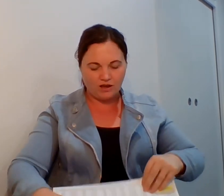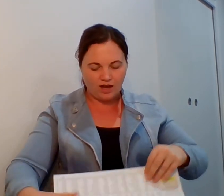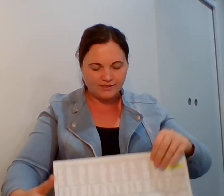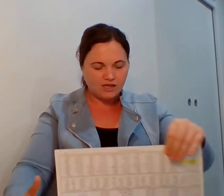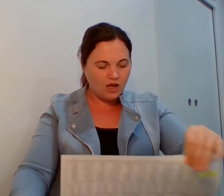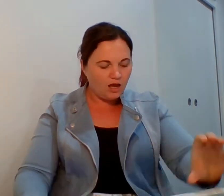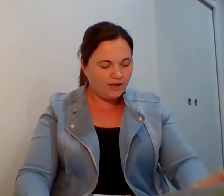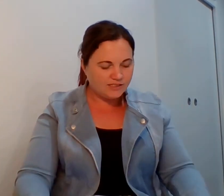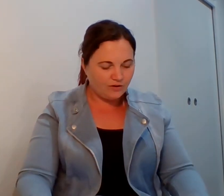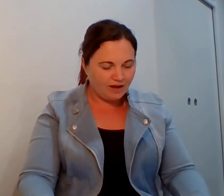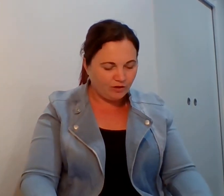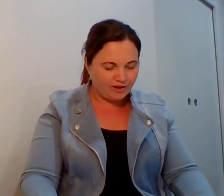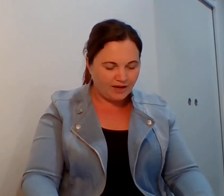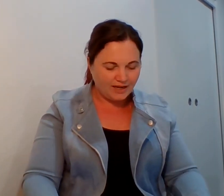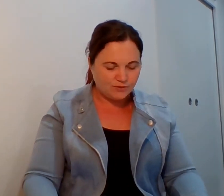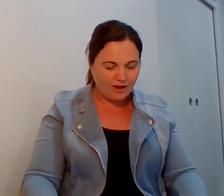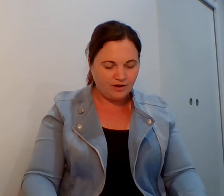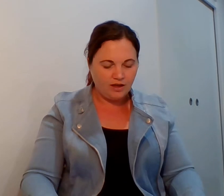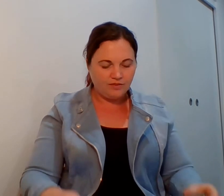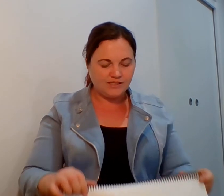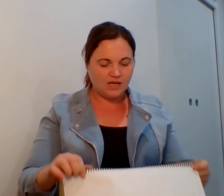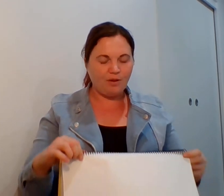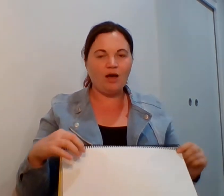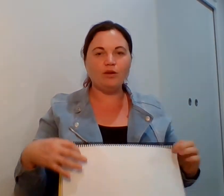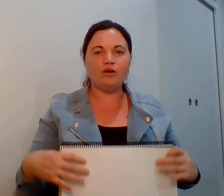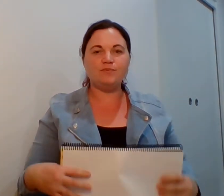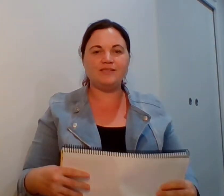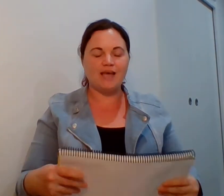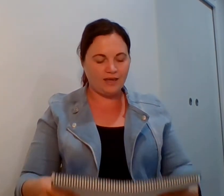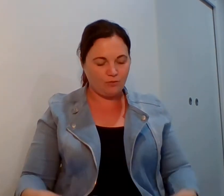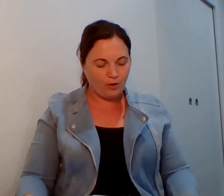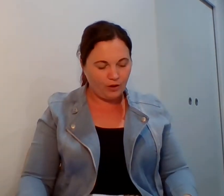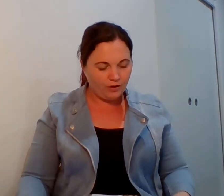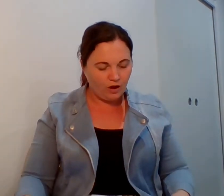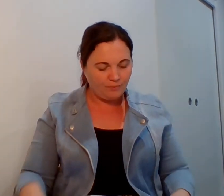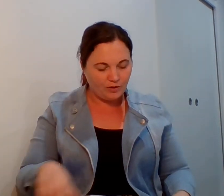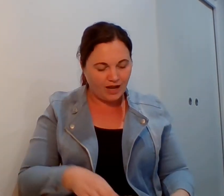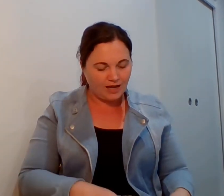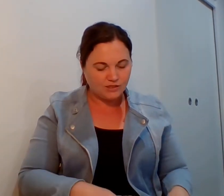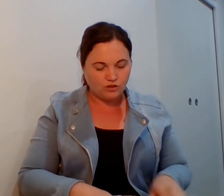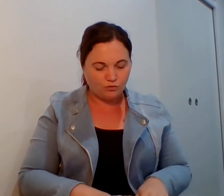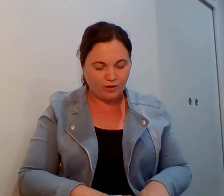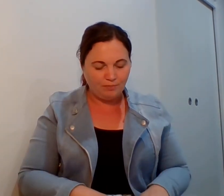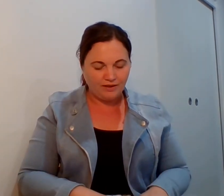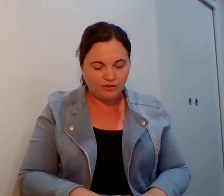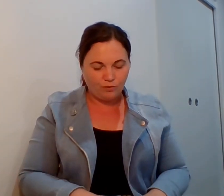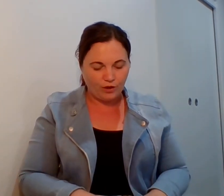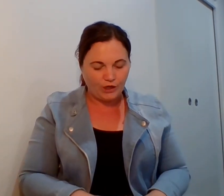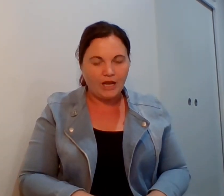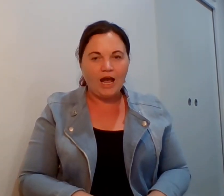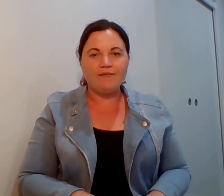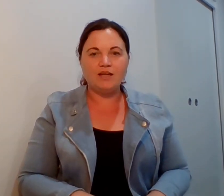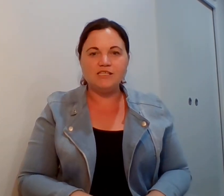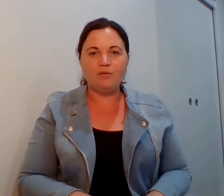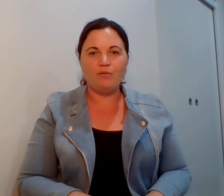guys. Let's go and have a look at our next one. This time I'm going to be saying a word, I'm going to ask you to repeat the word and then tell me where